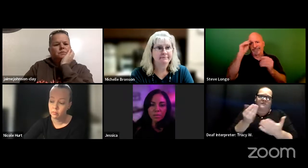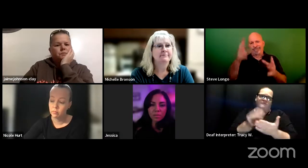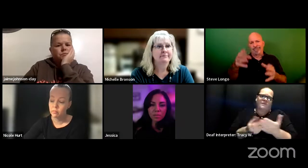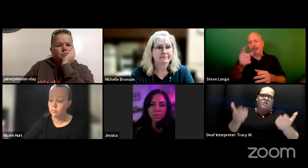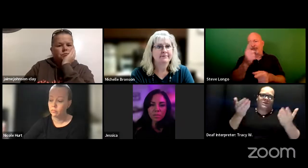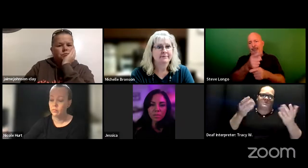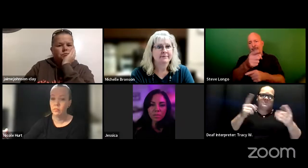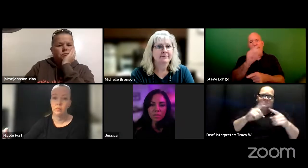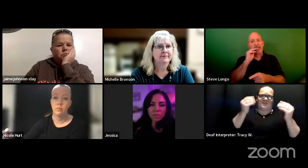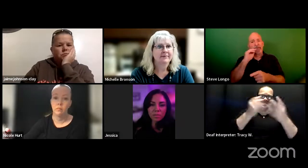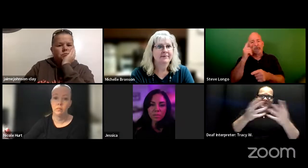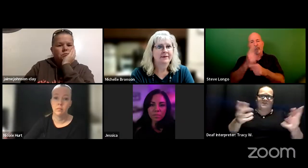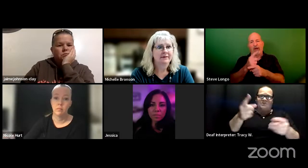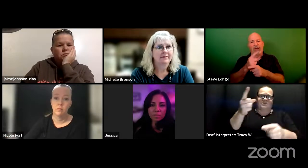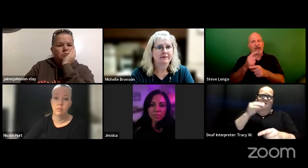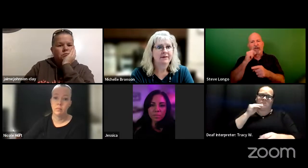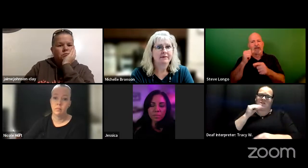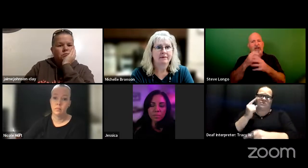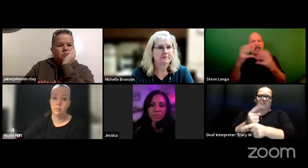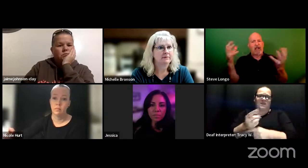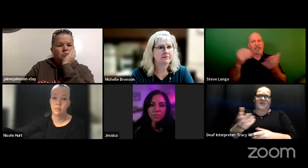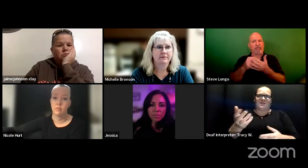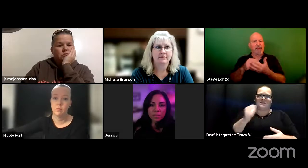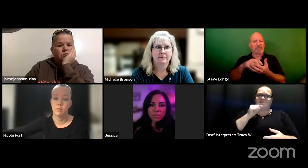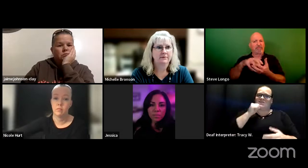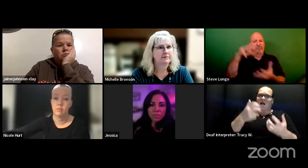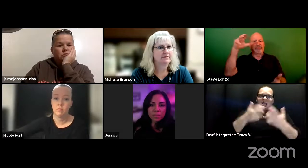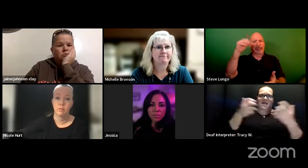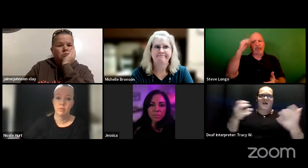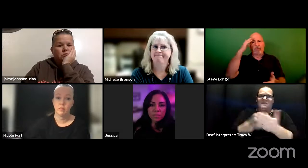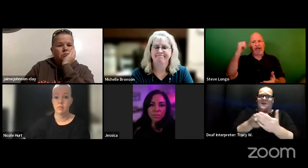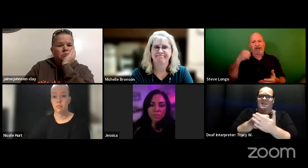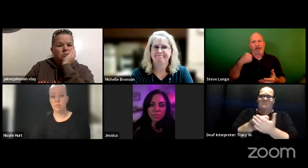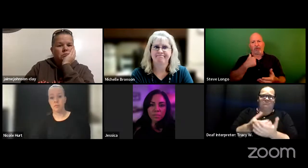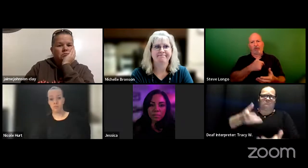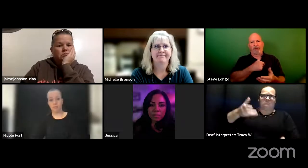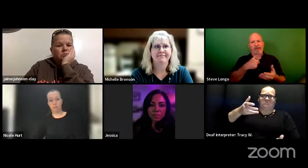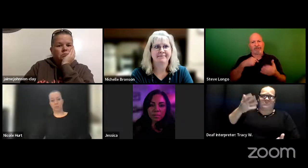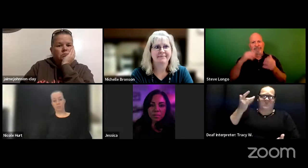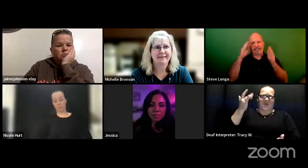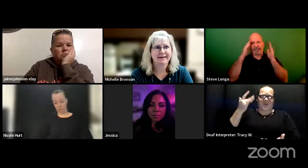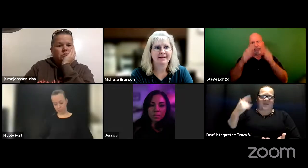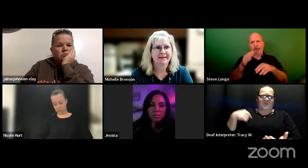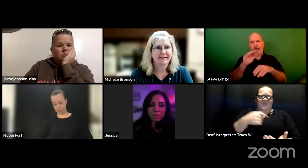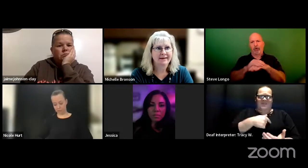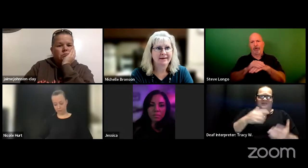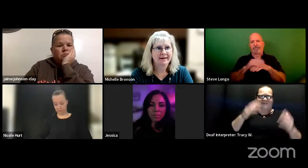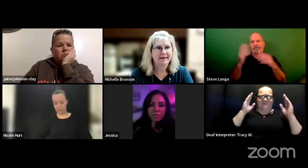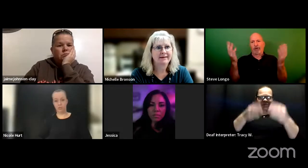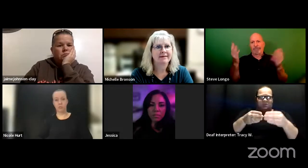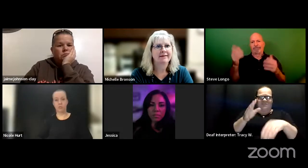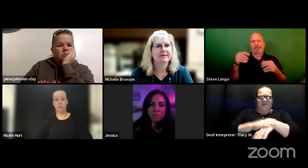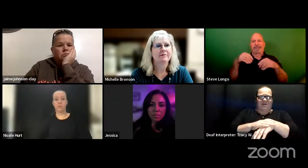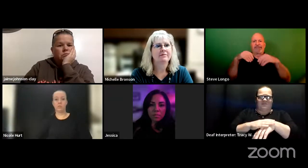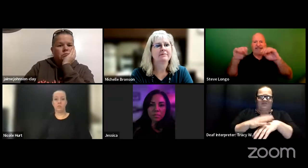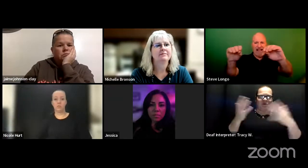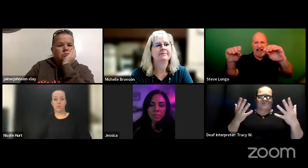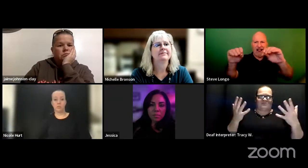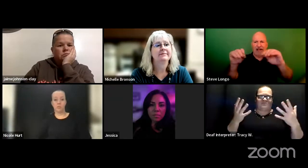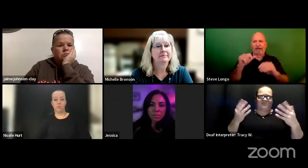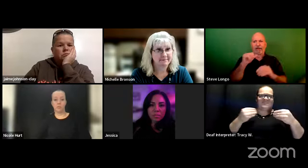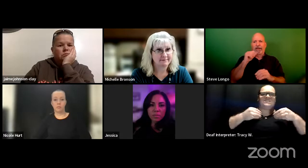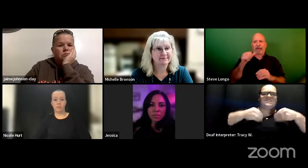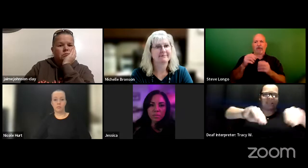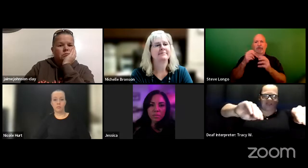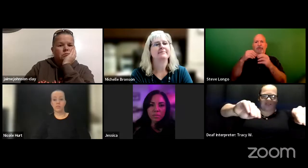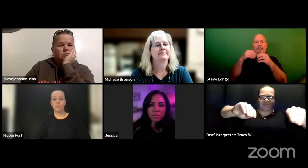good decisions that will support the fundraising effort. But Michelle is right. It's not a huge fundraiser because our